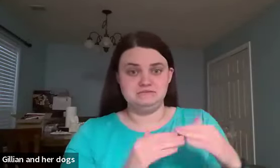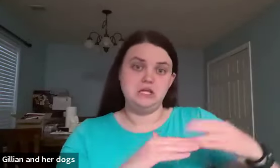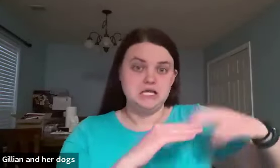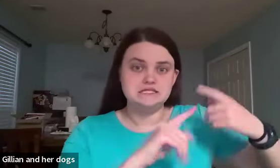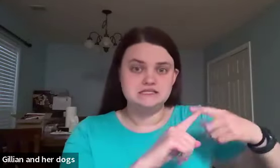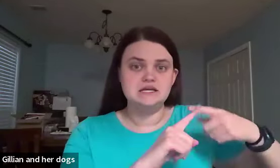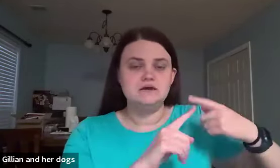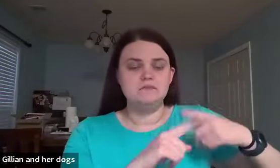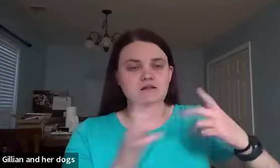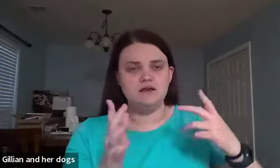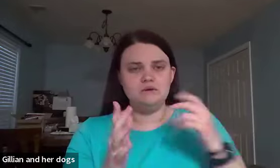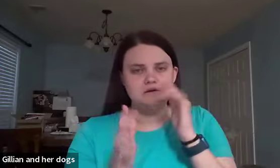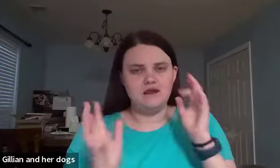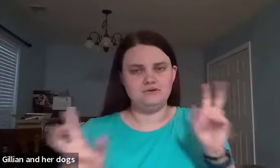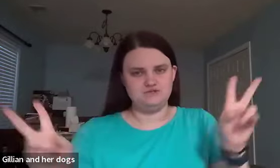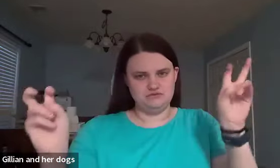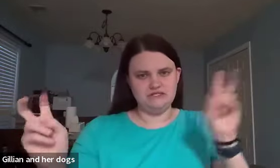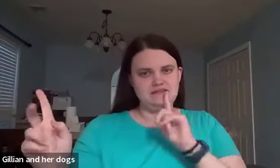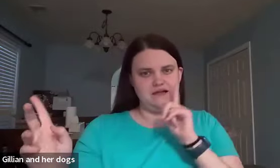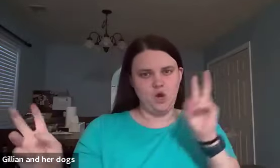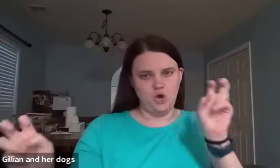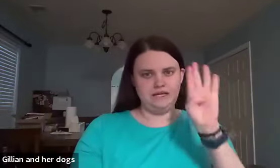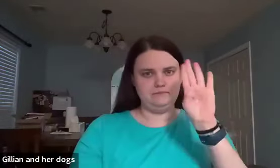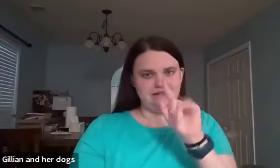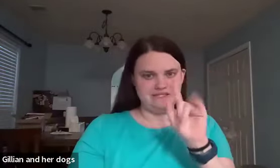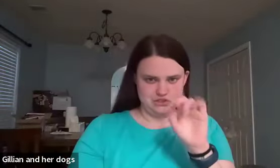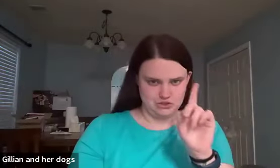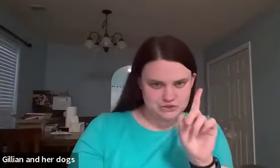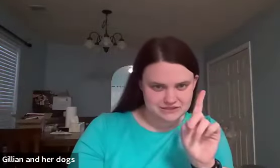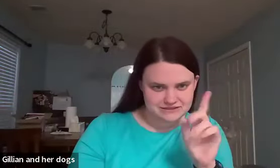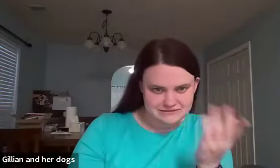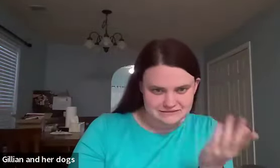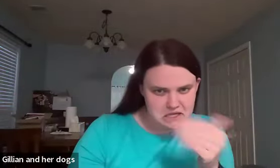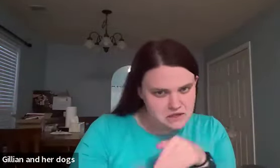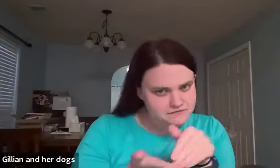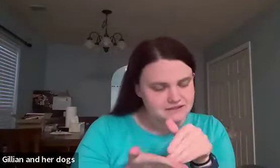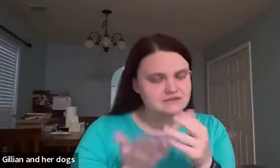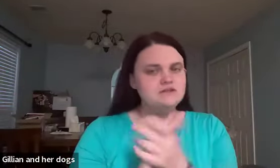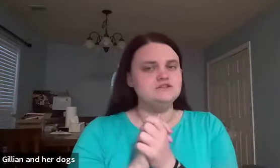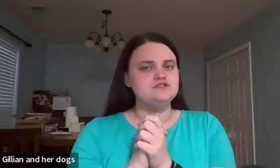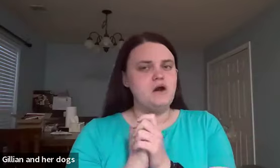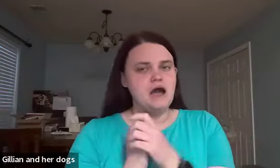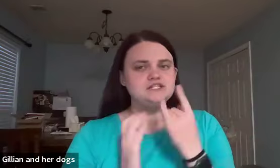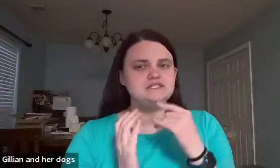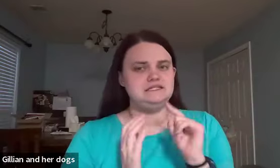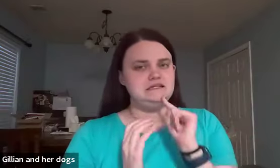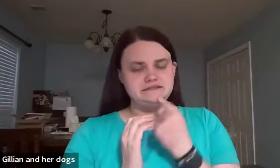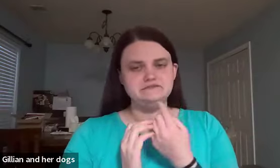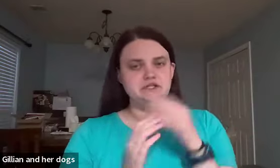and plus, but like we don't have what's really like called a blizzard as often. So I just see like